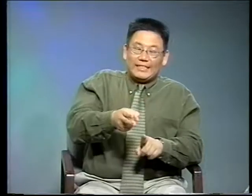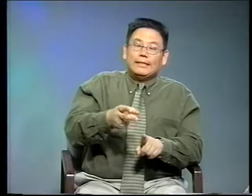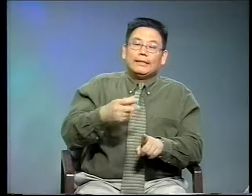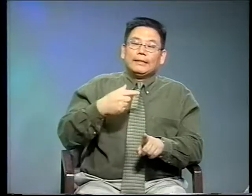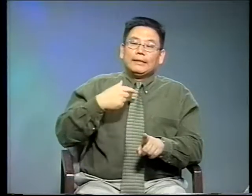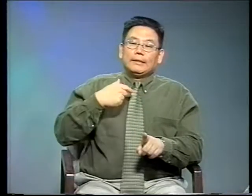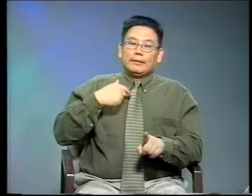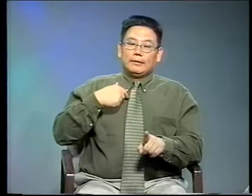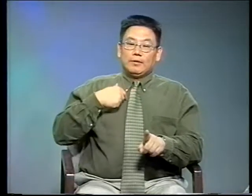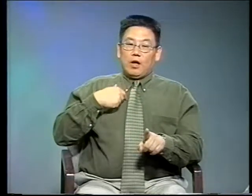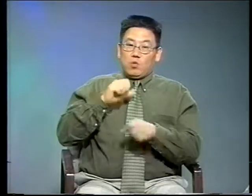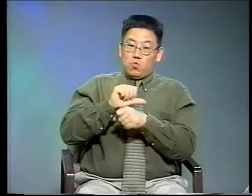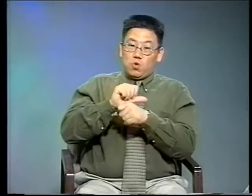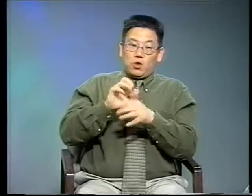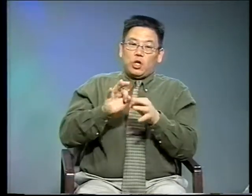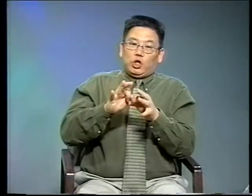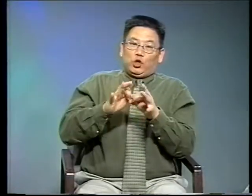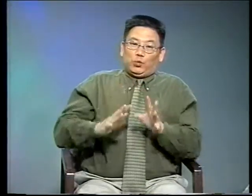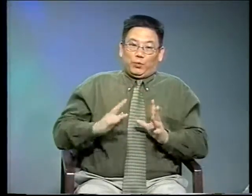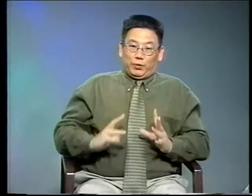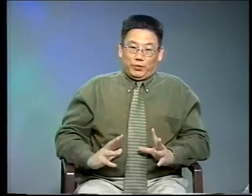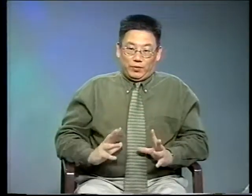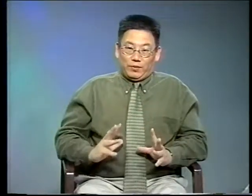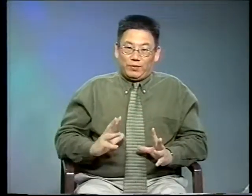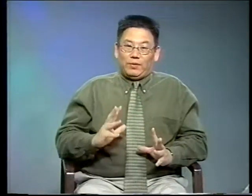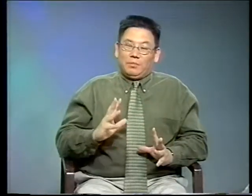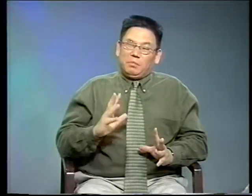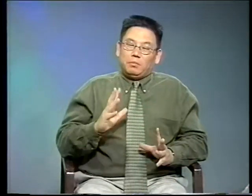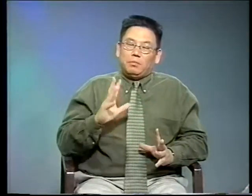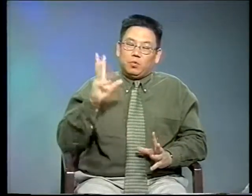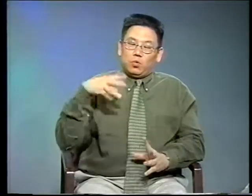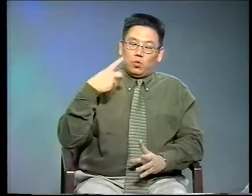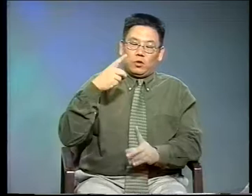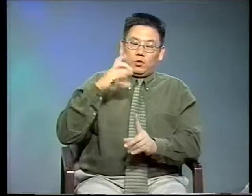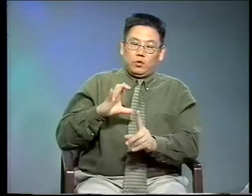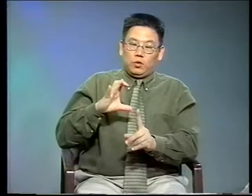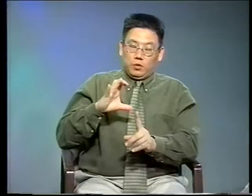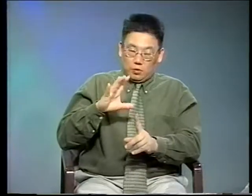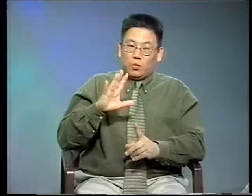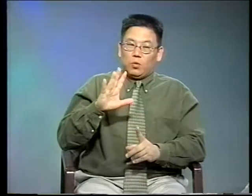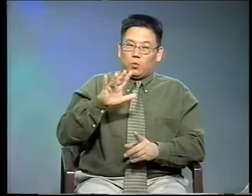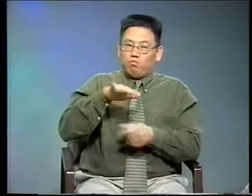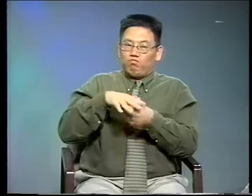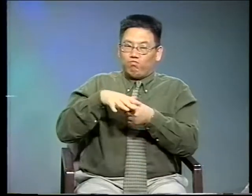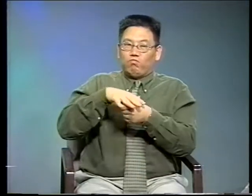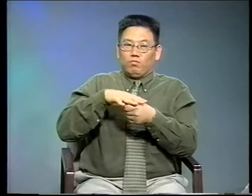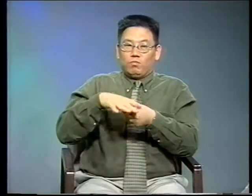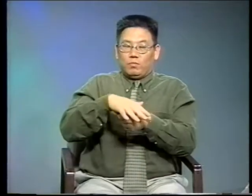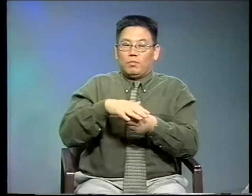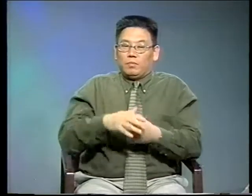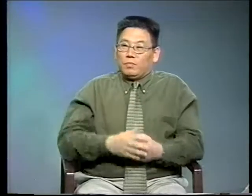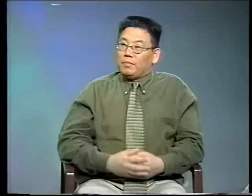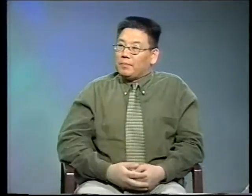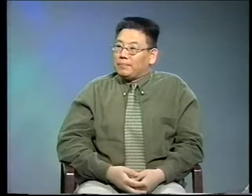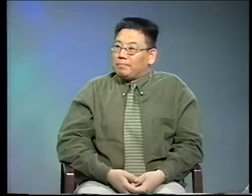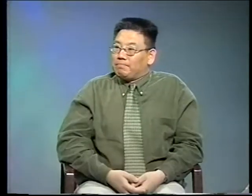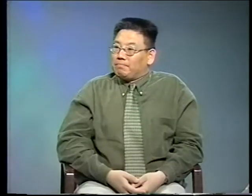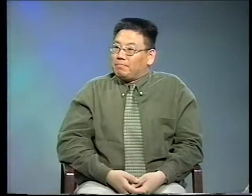I'm actually hard of hearing. And I also work as an interpreter in the Washington, D.C. metropolitan